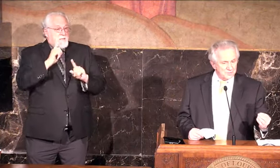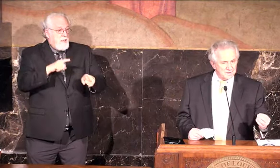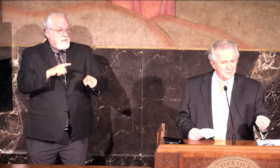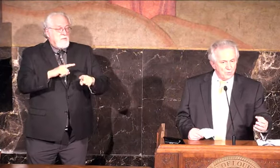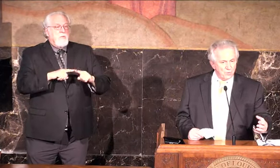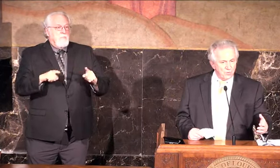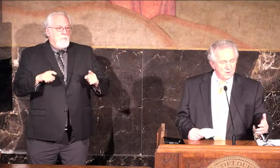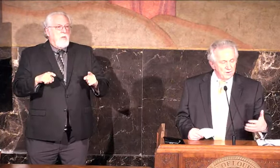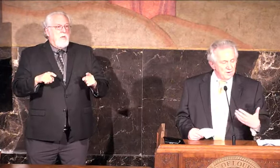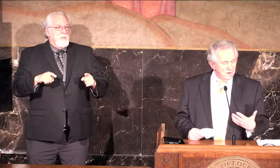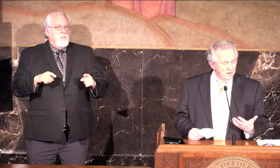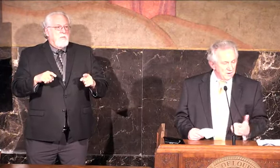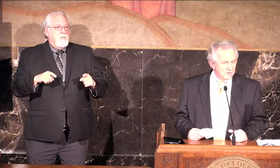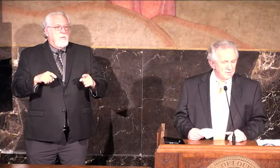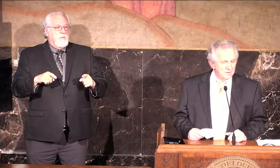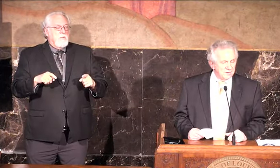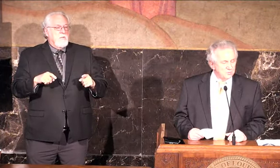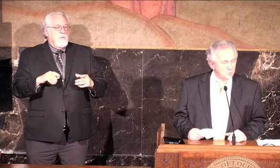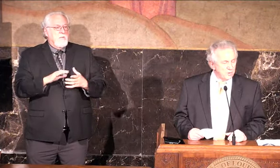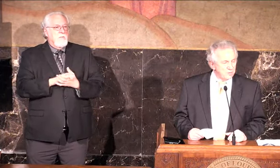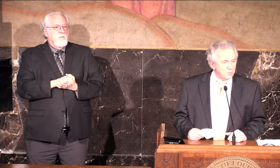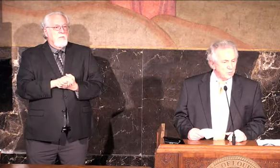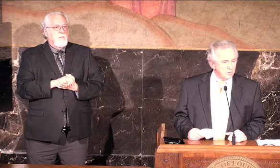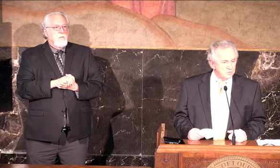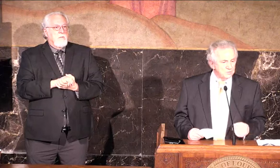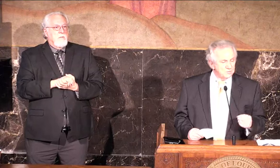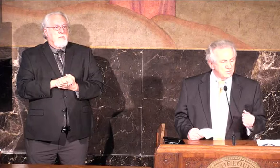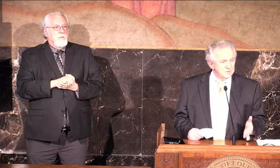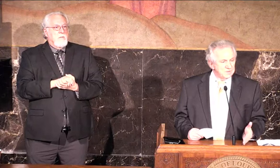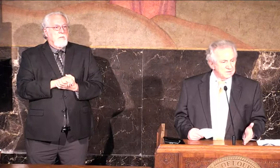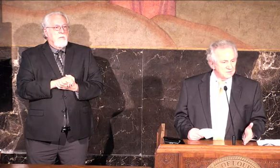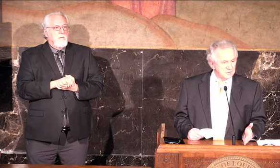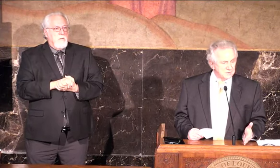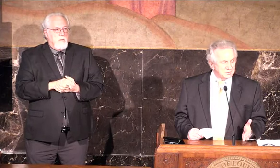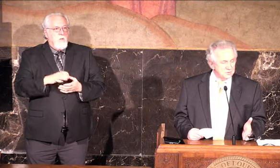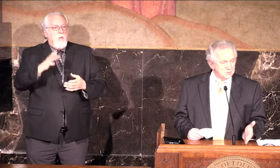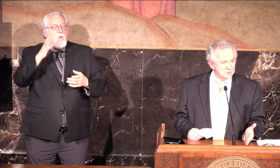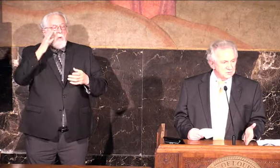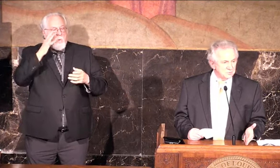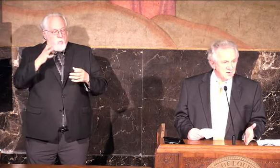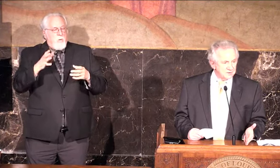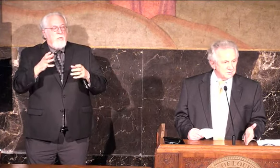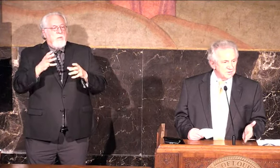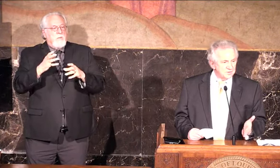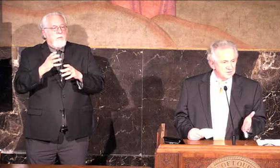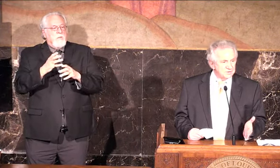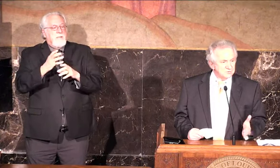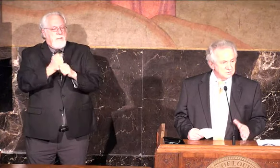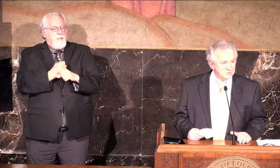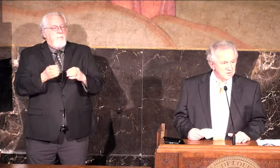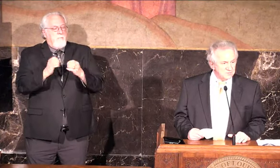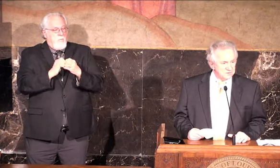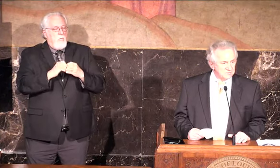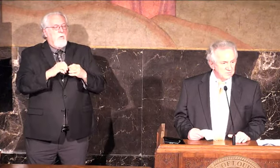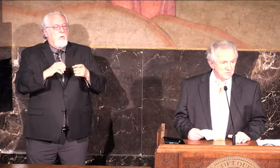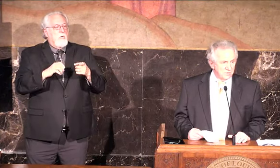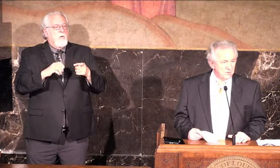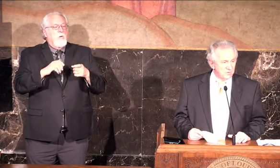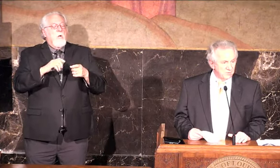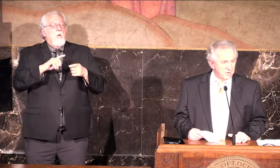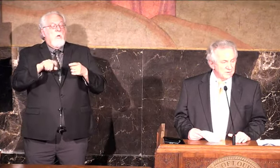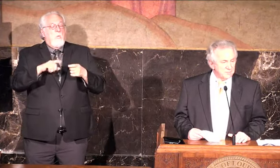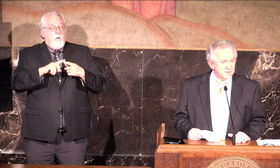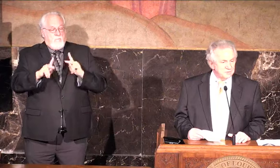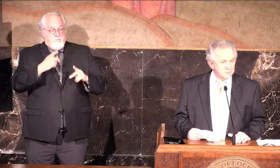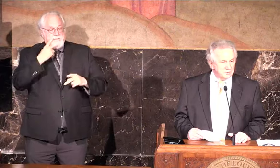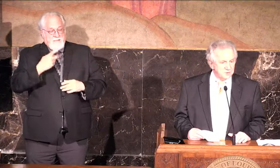I think it'll get more to where people will need it. If they continue to see spikes, they're going to need this advice that